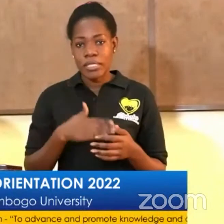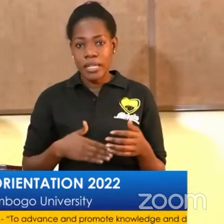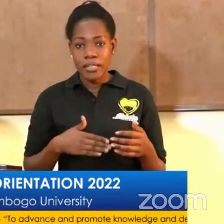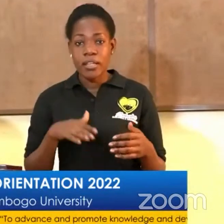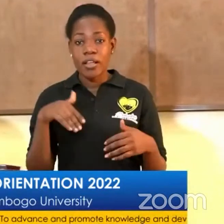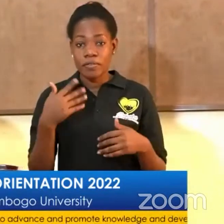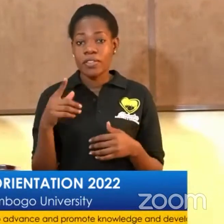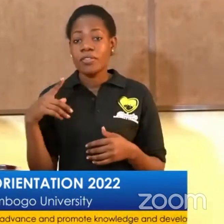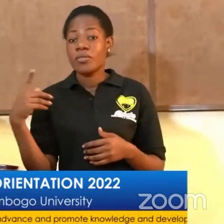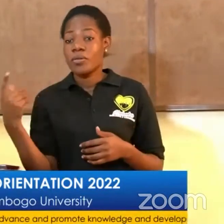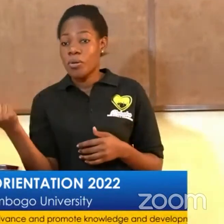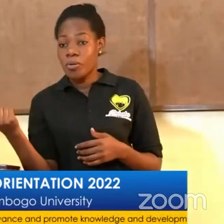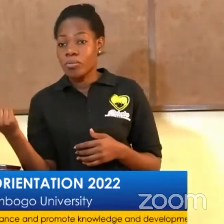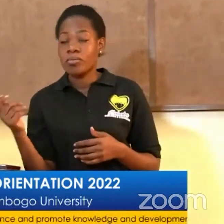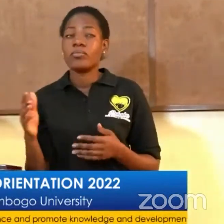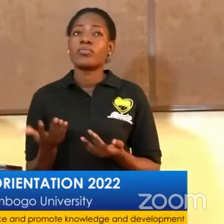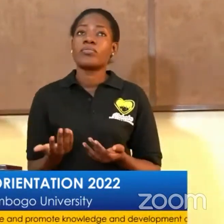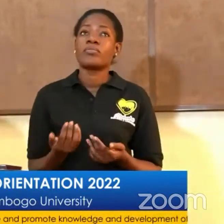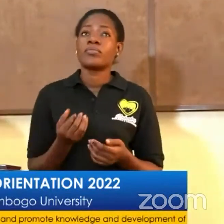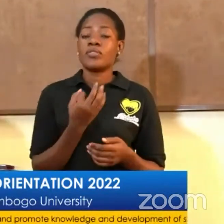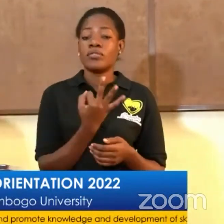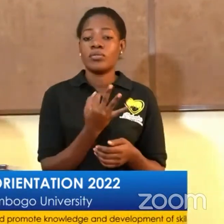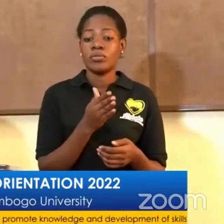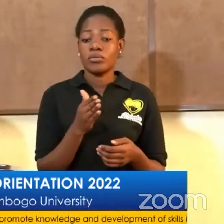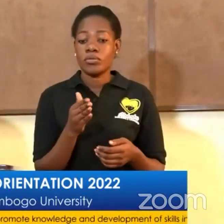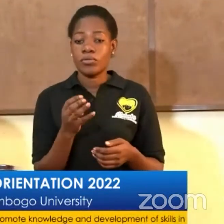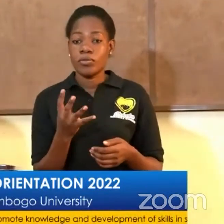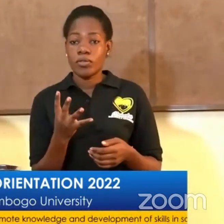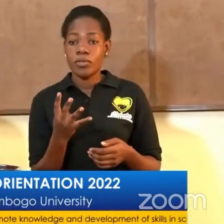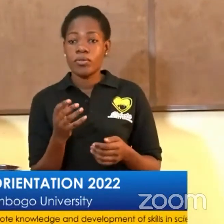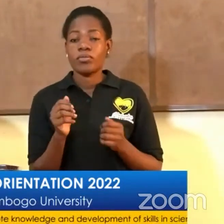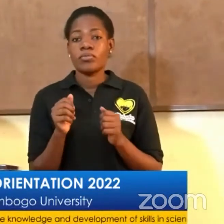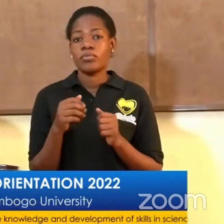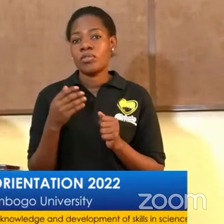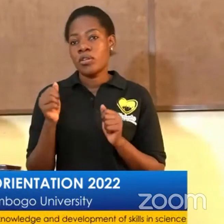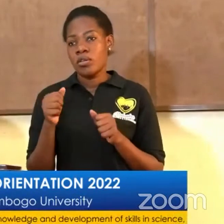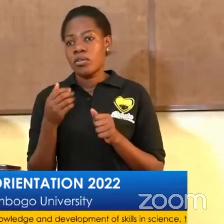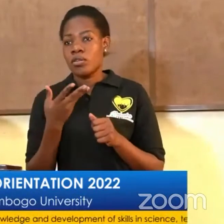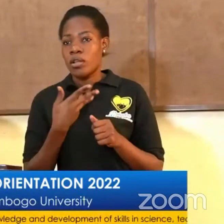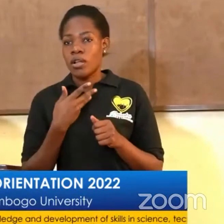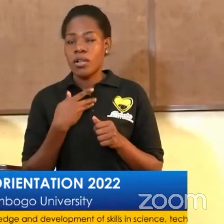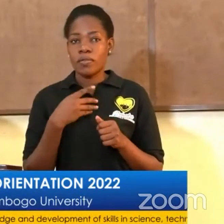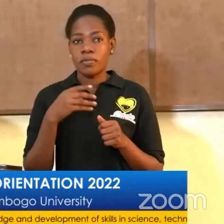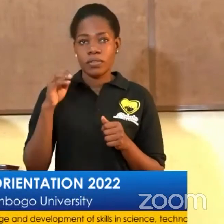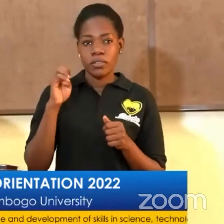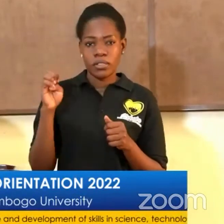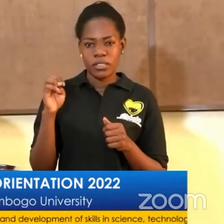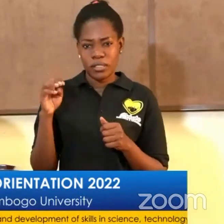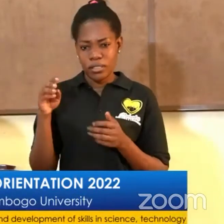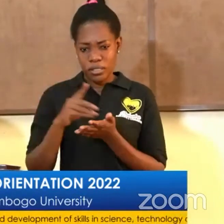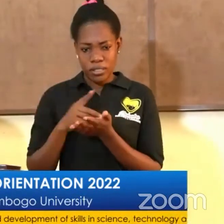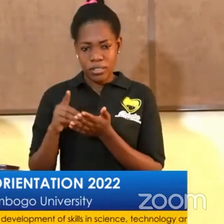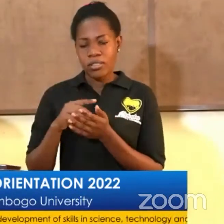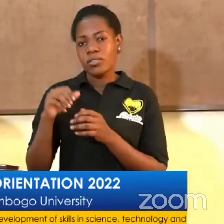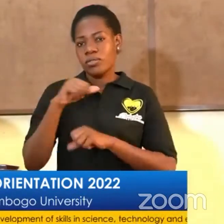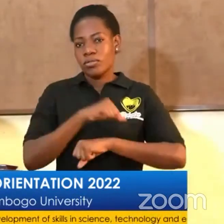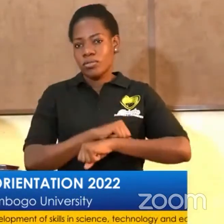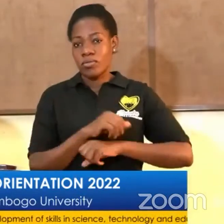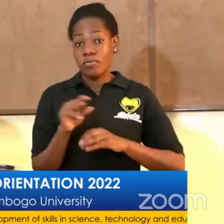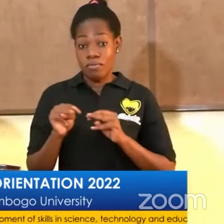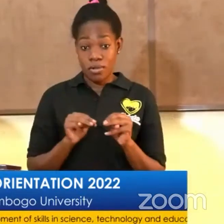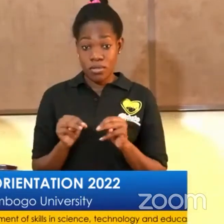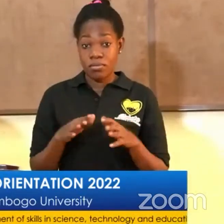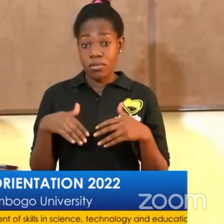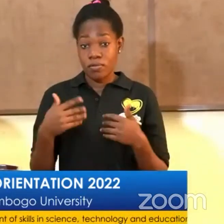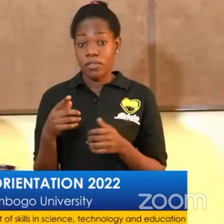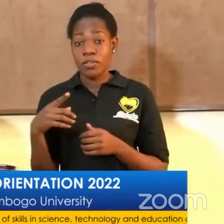And then 3 to 4, we shall have Dean School of Management. After that, you disappear.